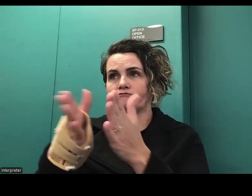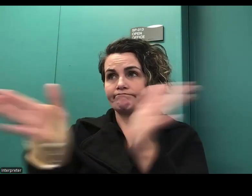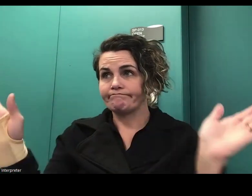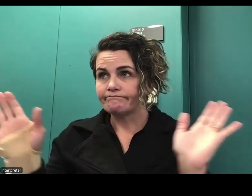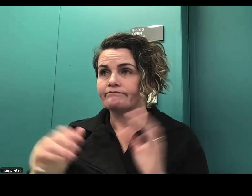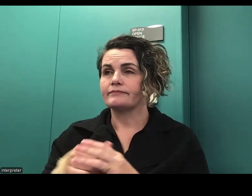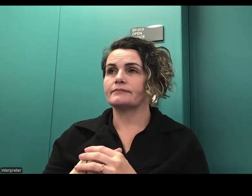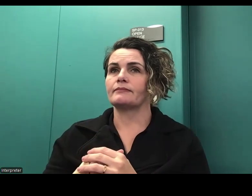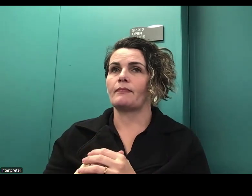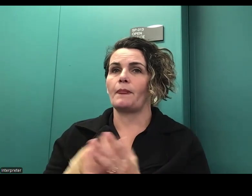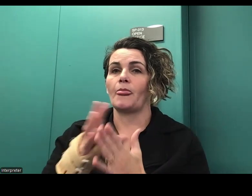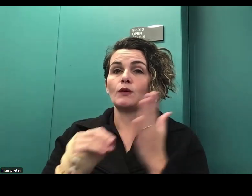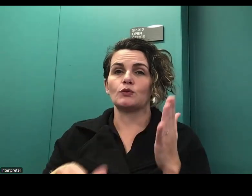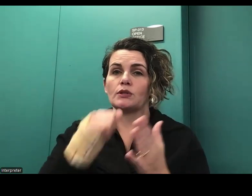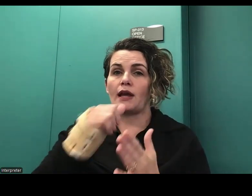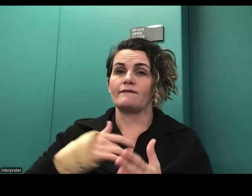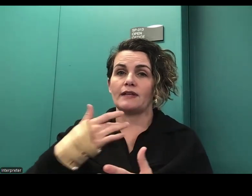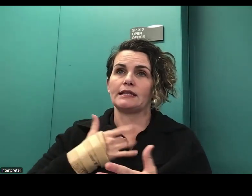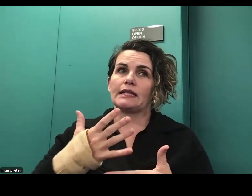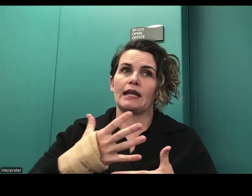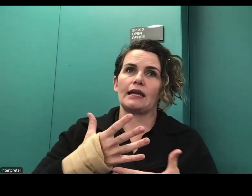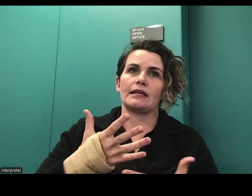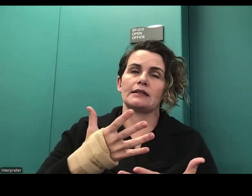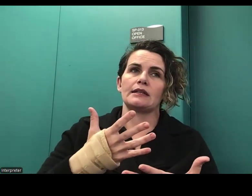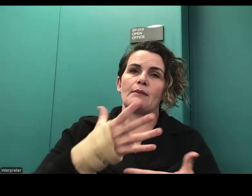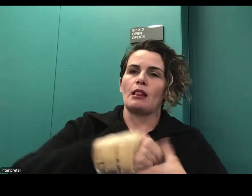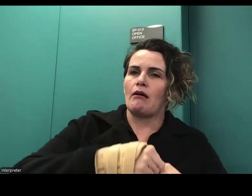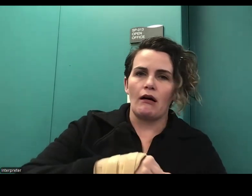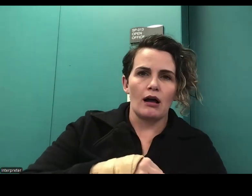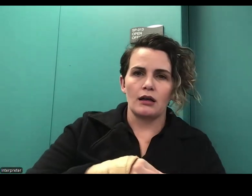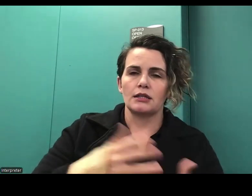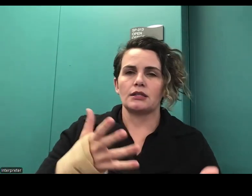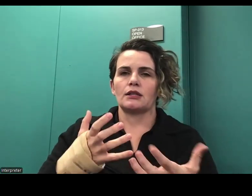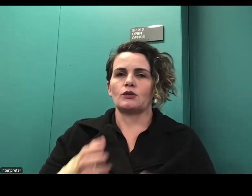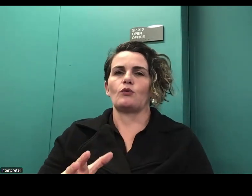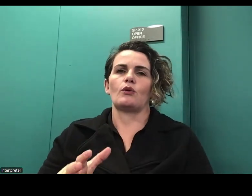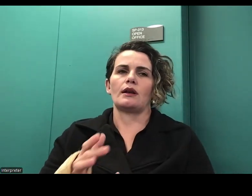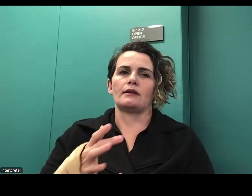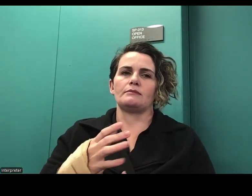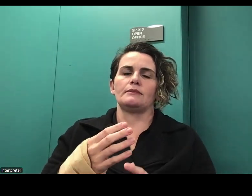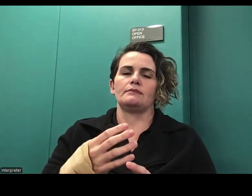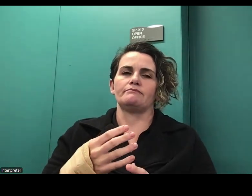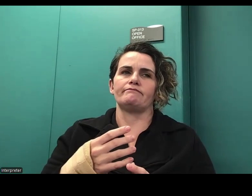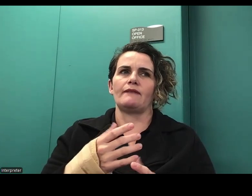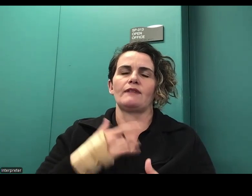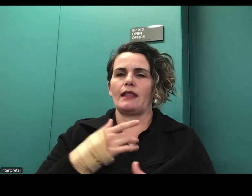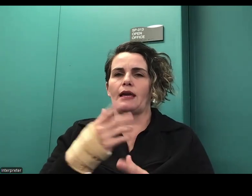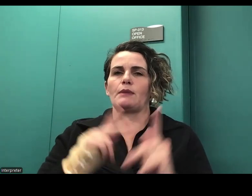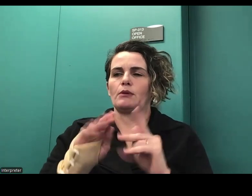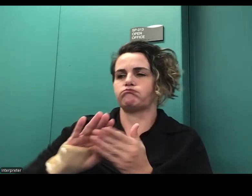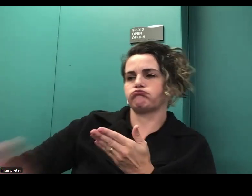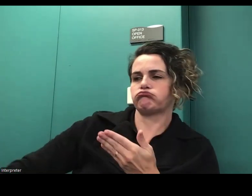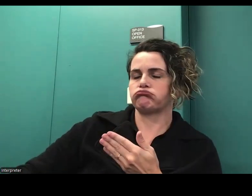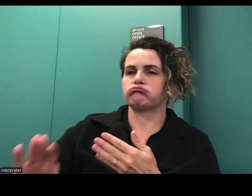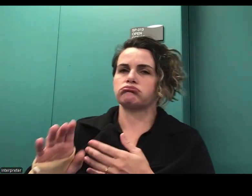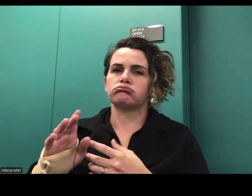speaking, students not feeling like they belong at school, they don't like the way they're being treated, they feel different, they think, why bother?